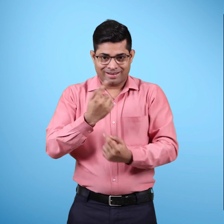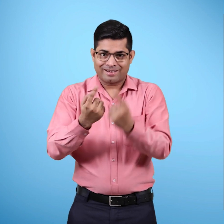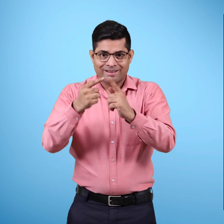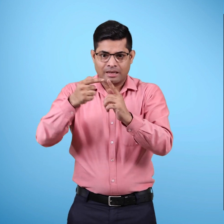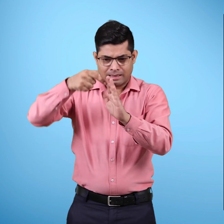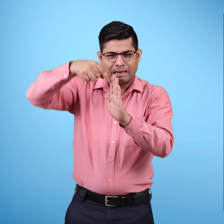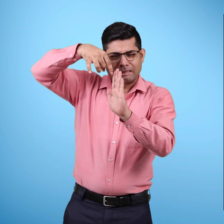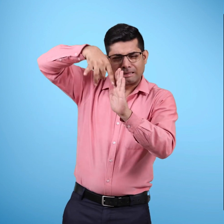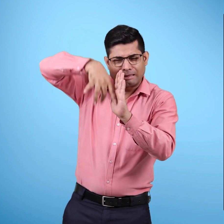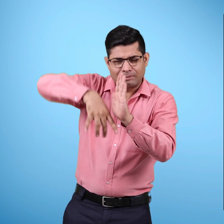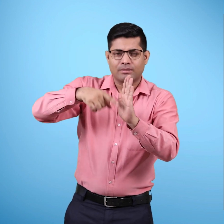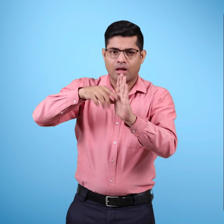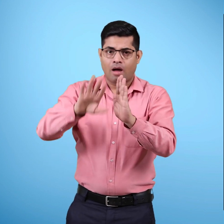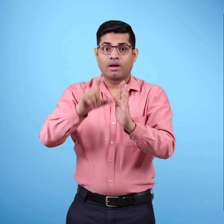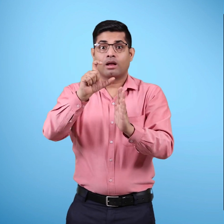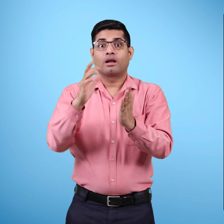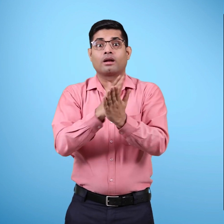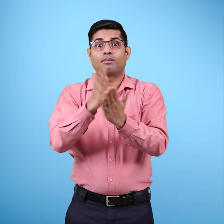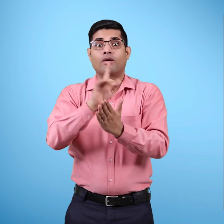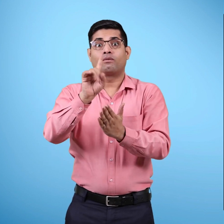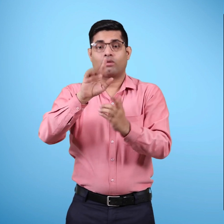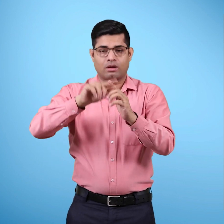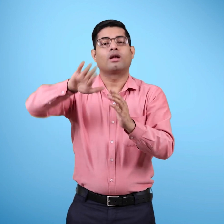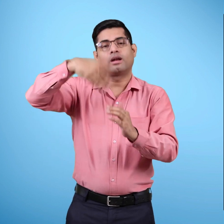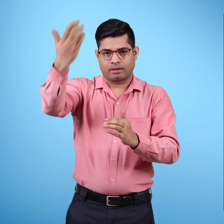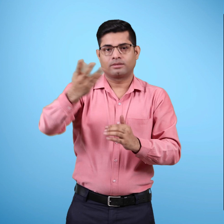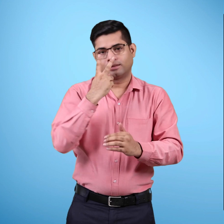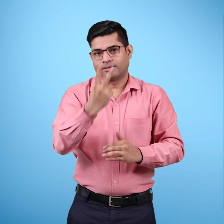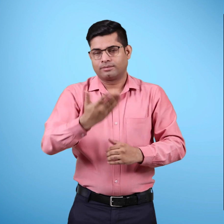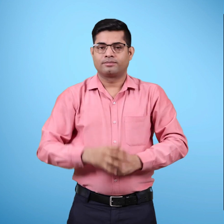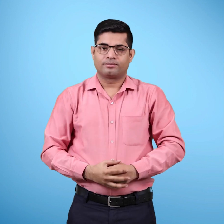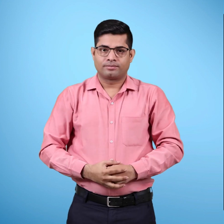We will learn more about this in chapter 14.